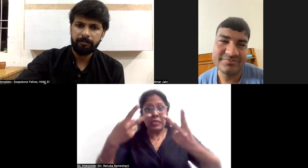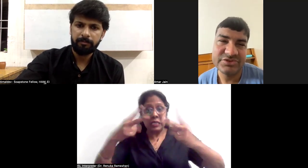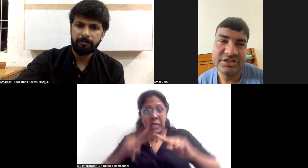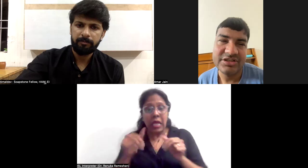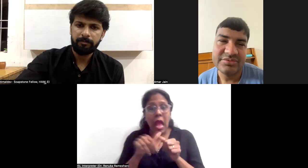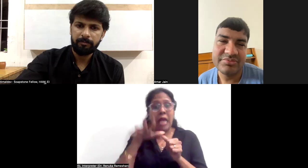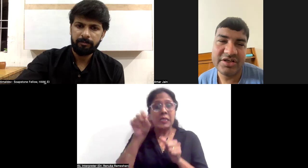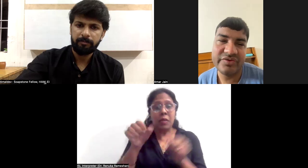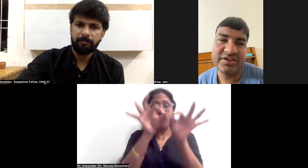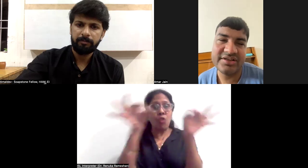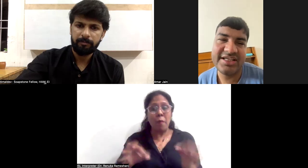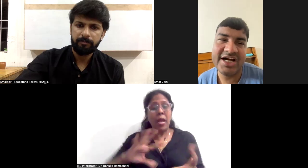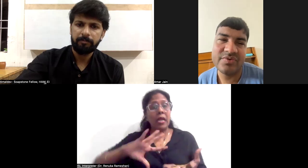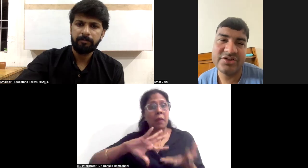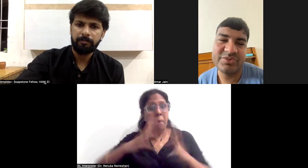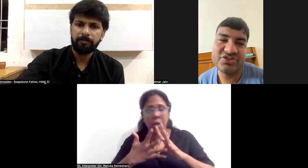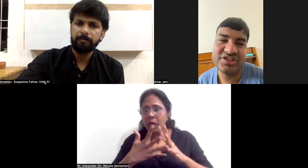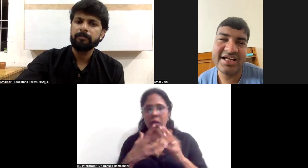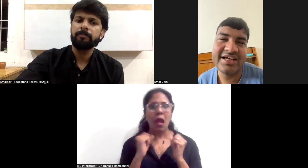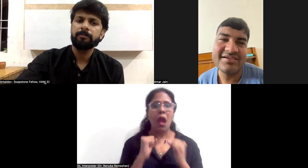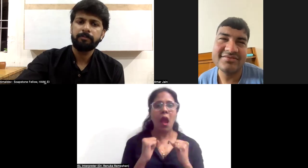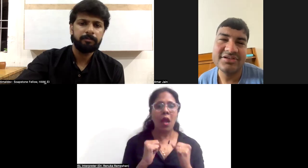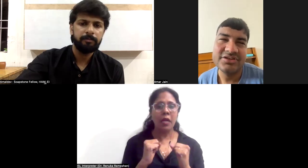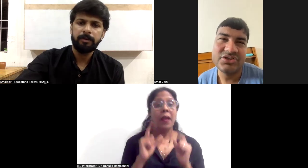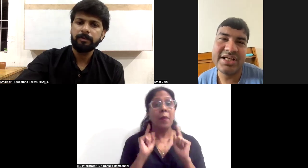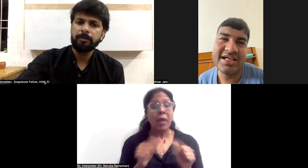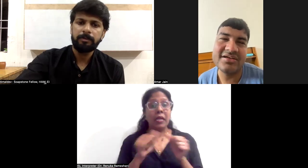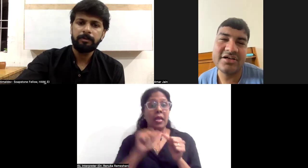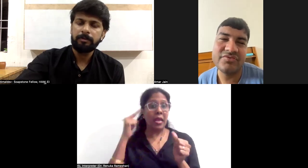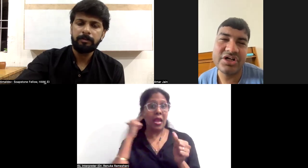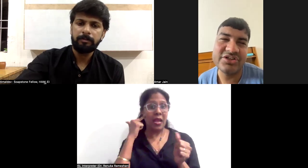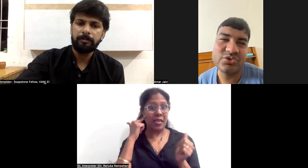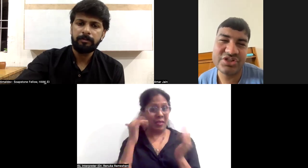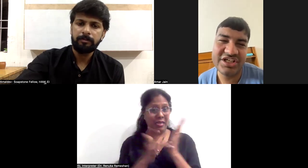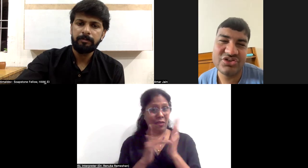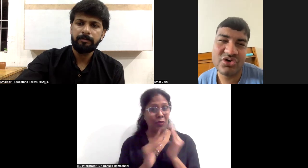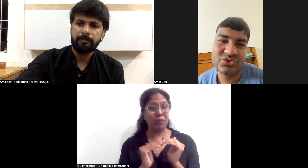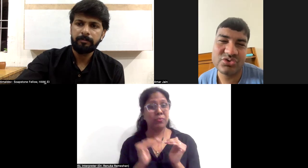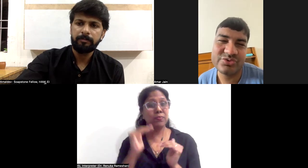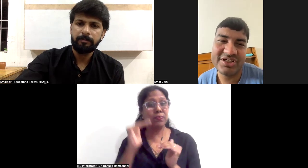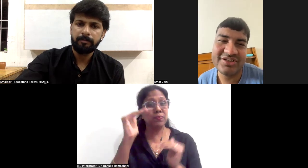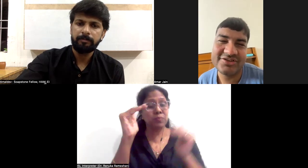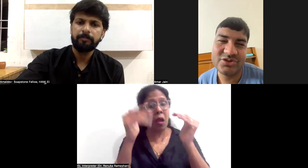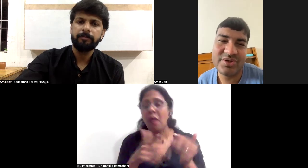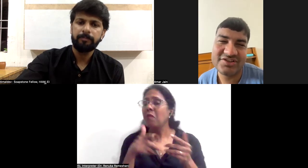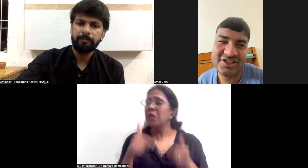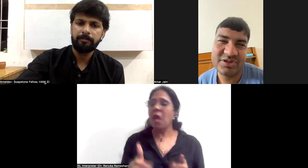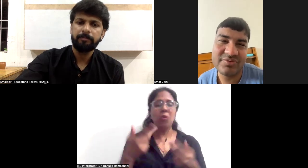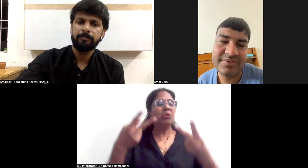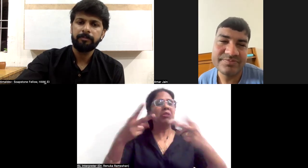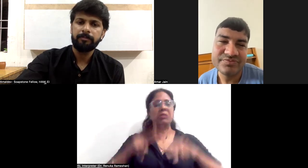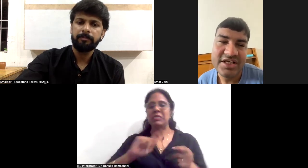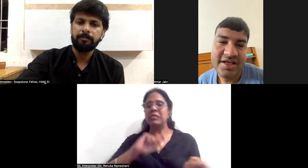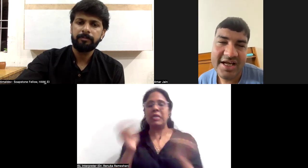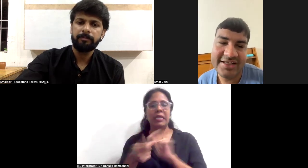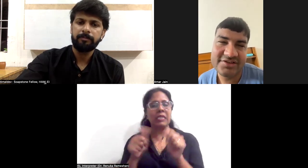format. But with the advancements in AI, today, converting those screenshots or those materials into an accessible